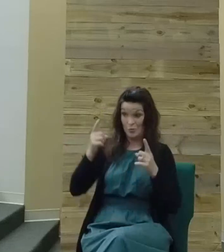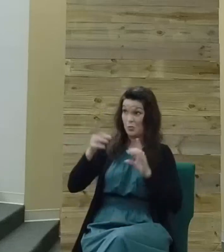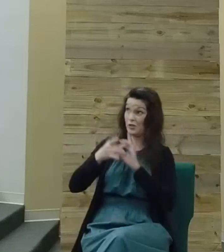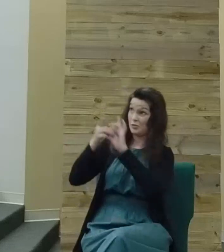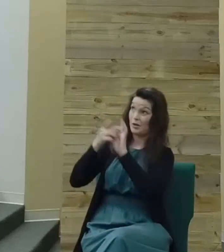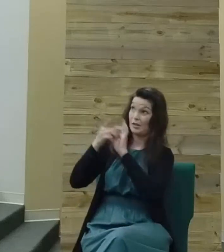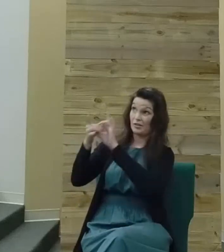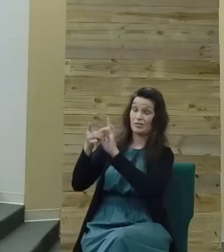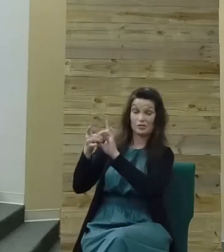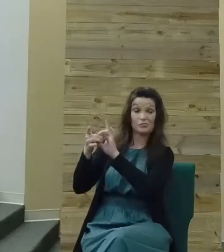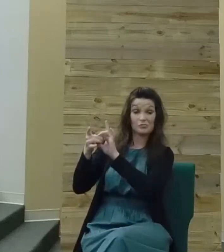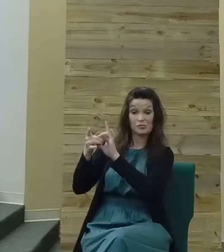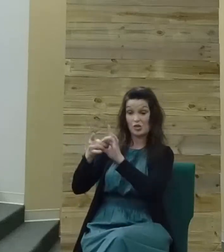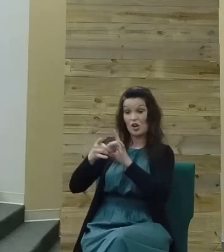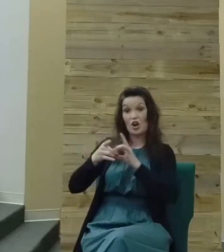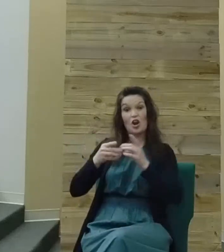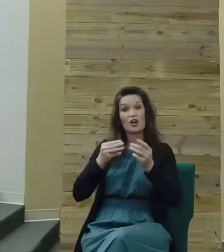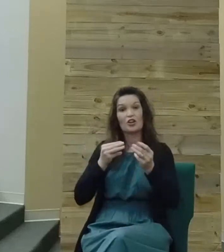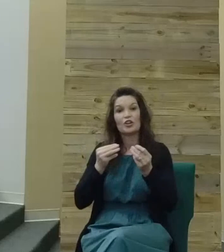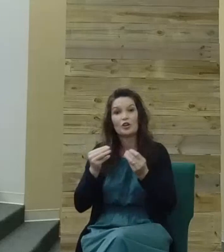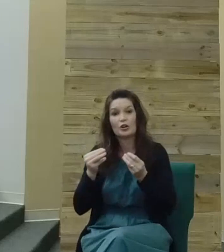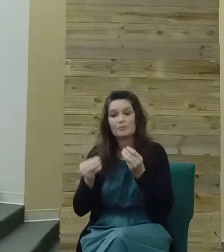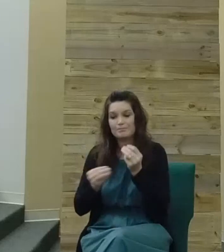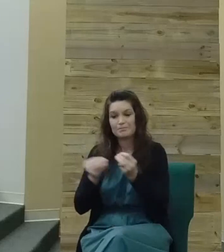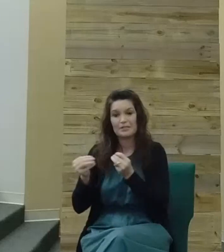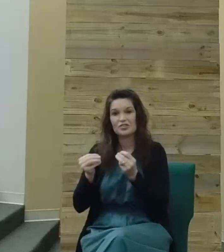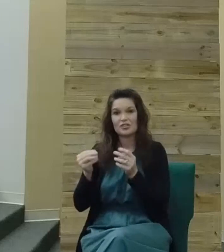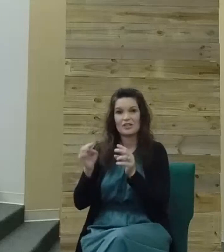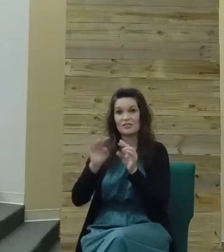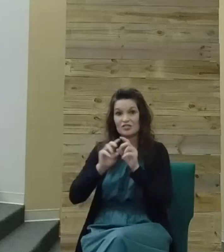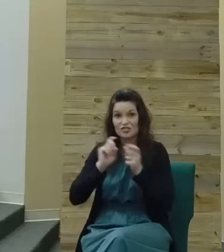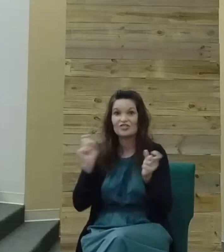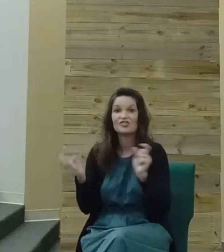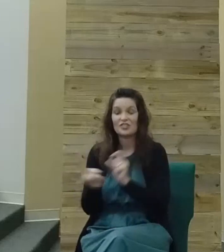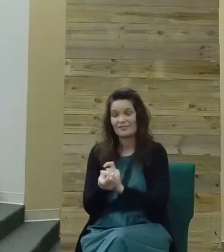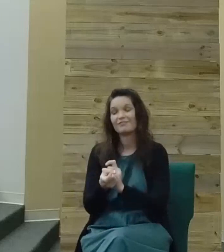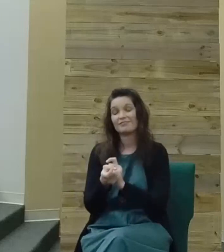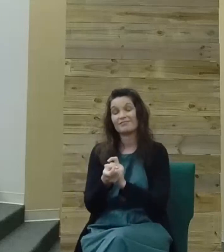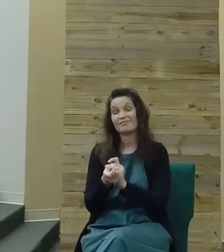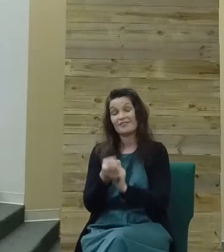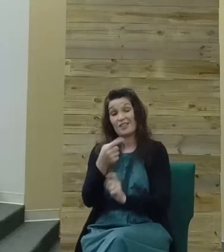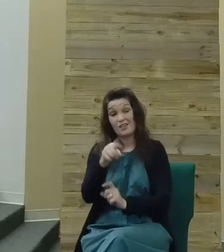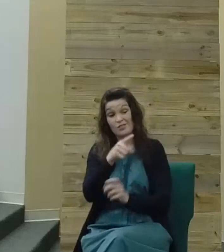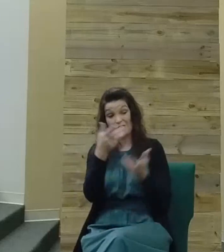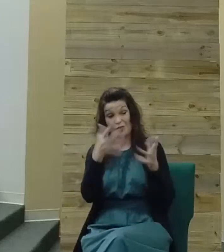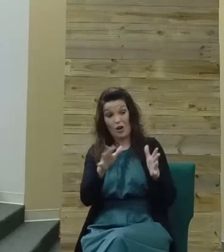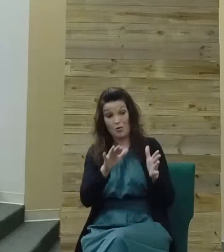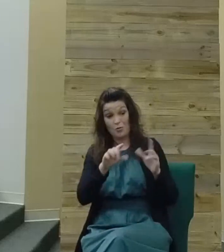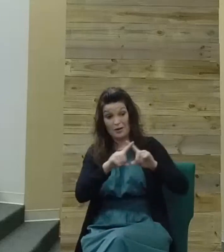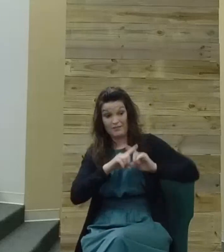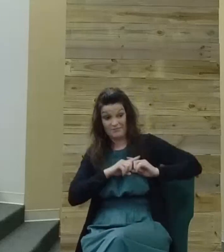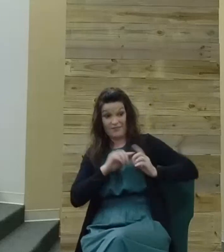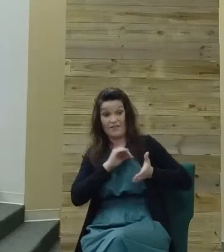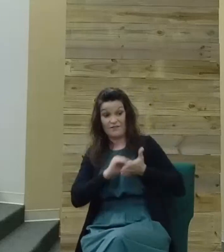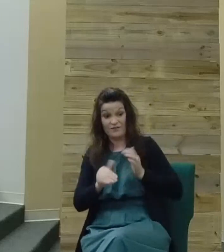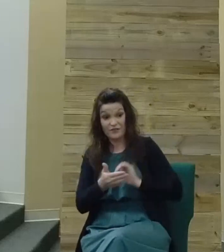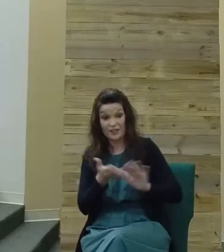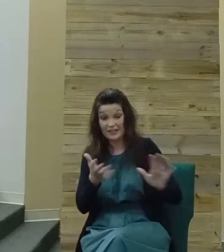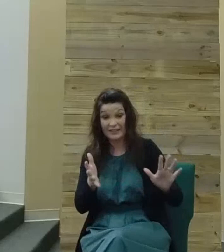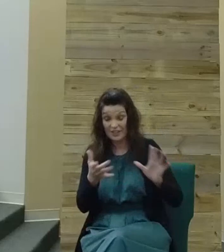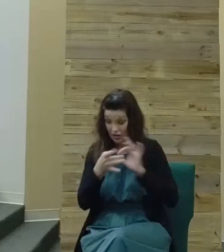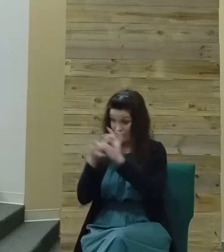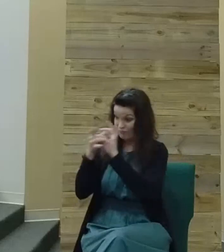reconciled to God, your message gets, or your mission rather, gets redirected. those who are already forgiven, you're